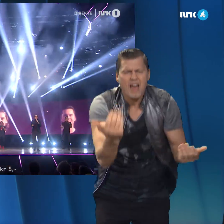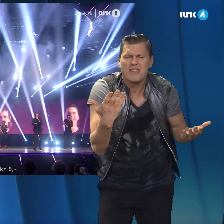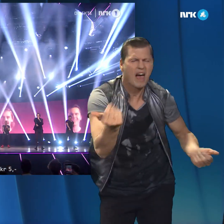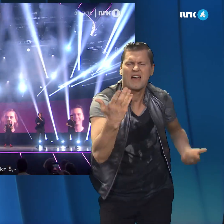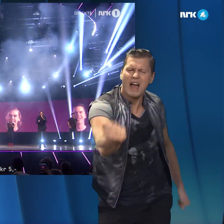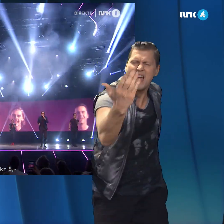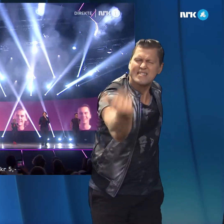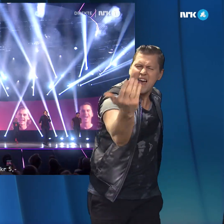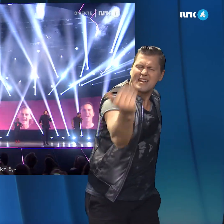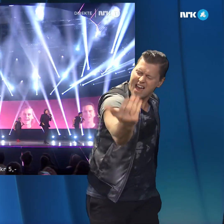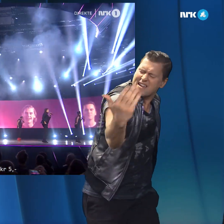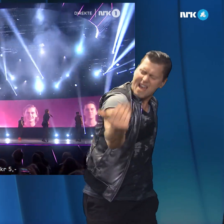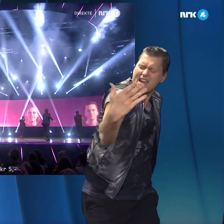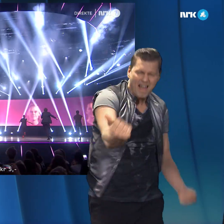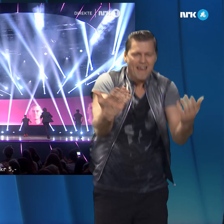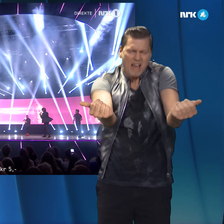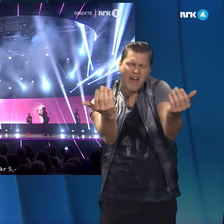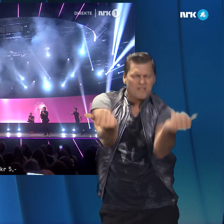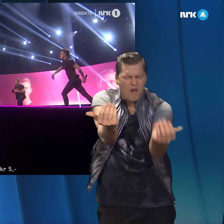na na na na na na na.